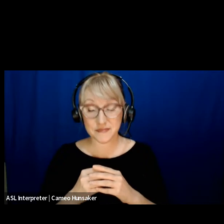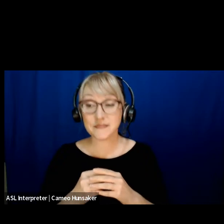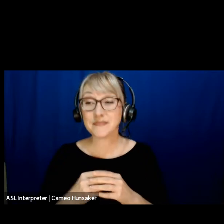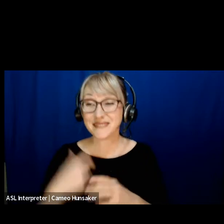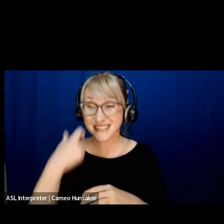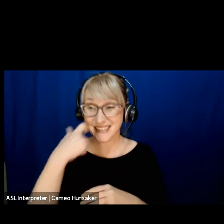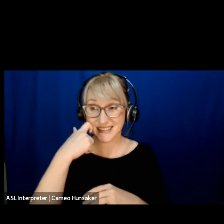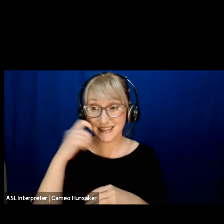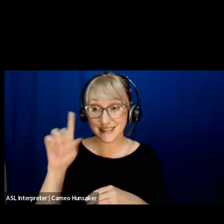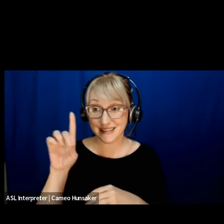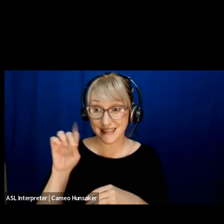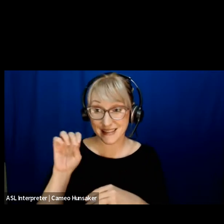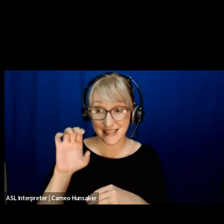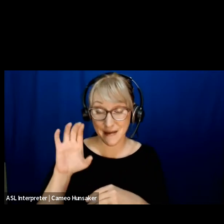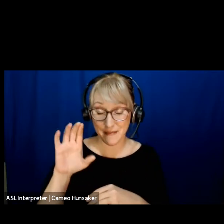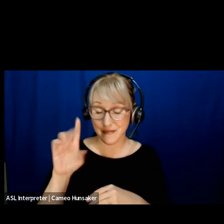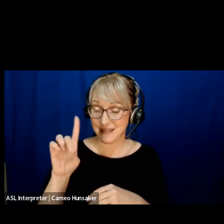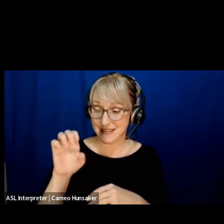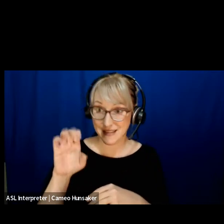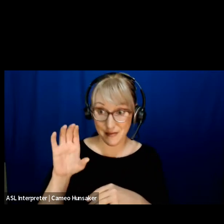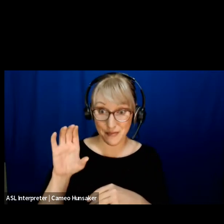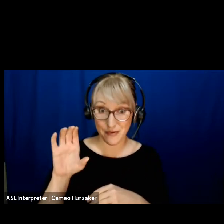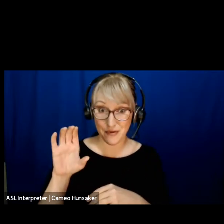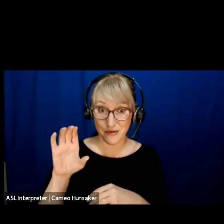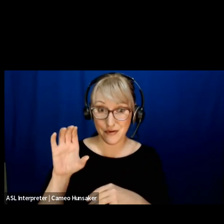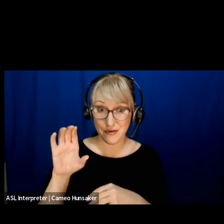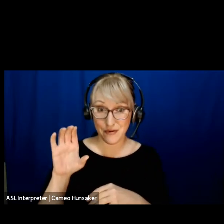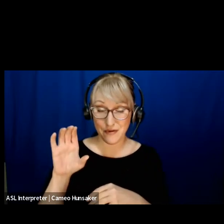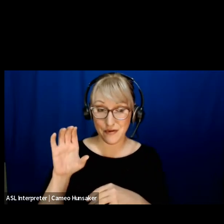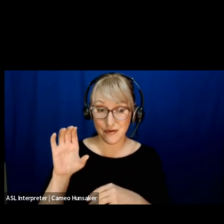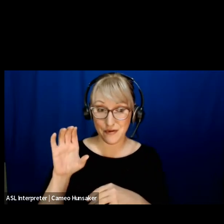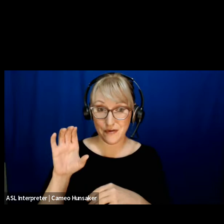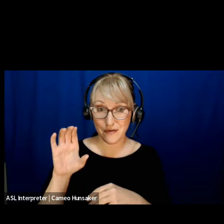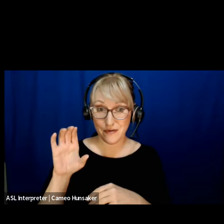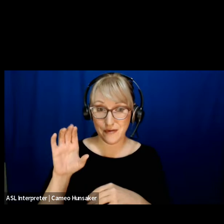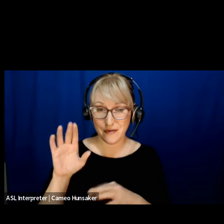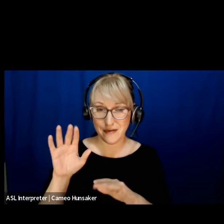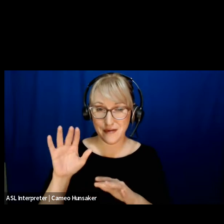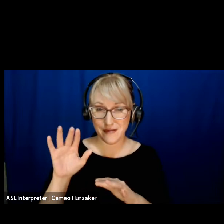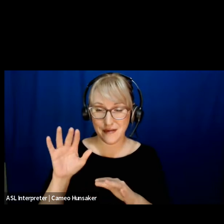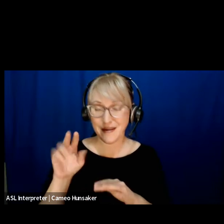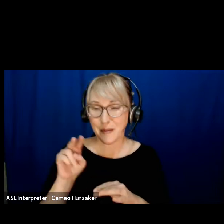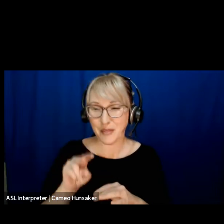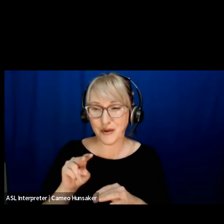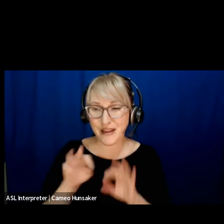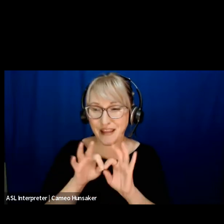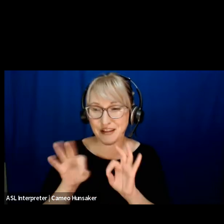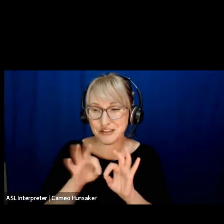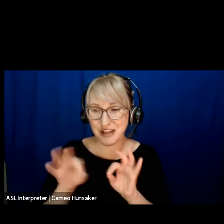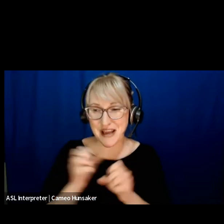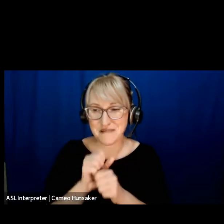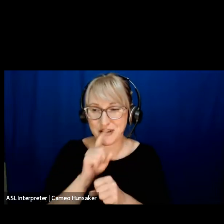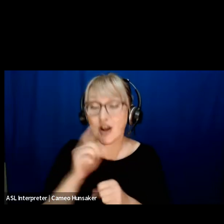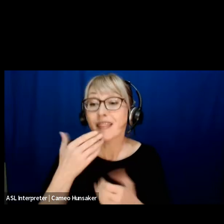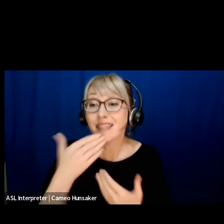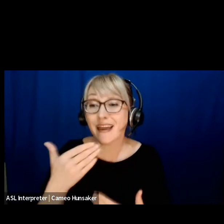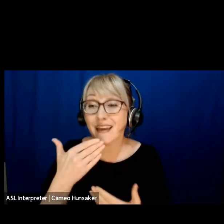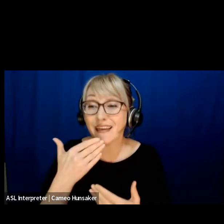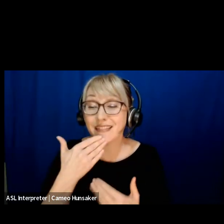December, I didn't do stress. I want to make sure I don't miss anything. Okay, but thank you,